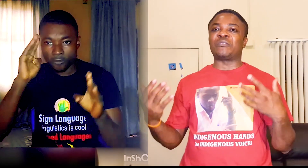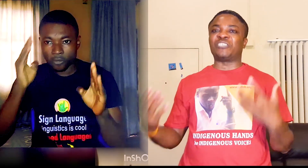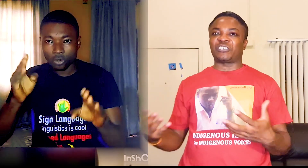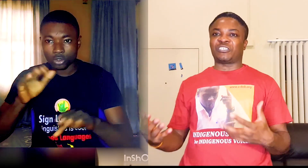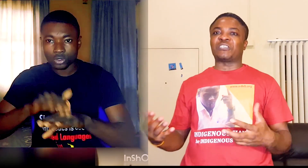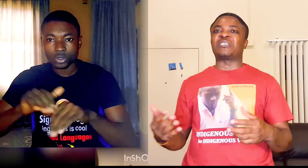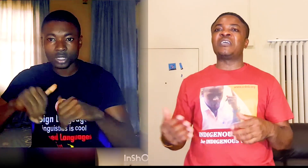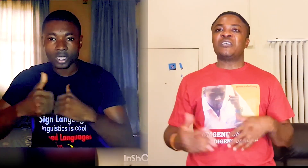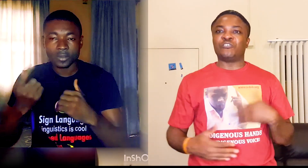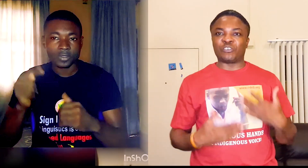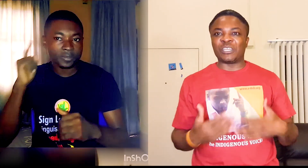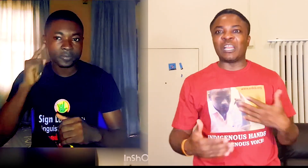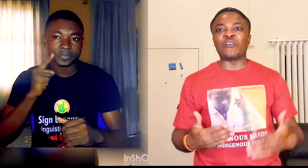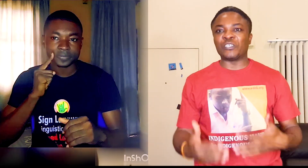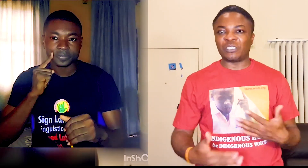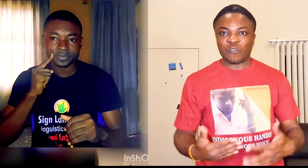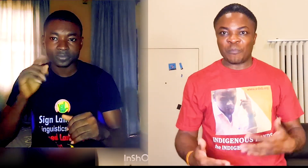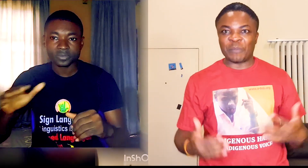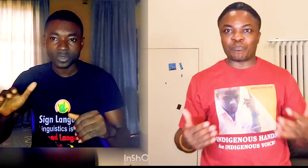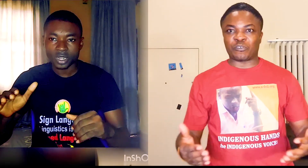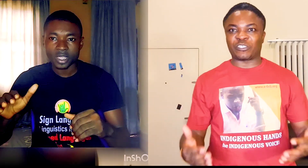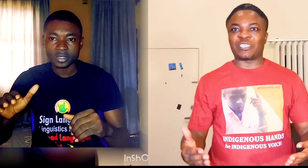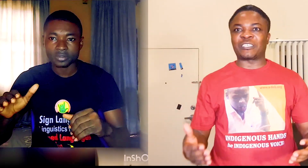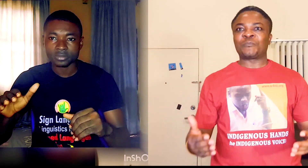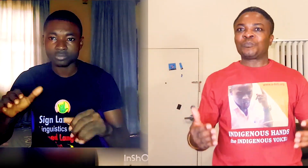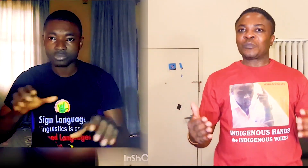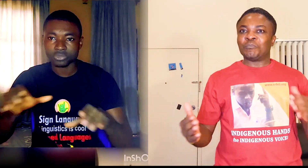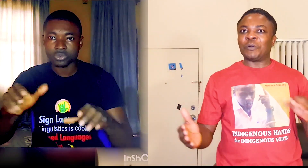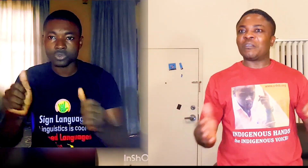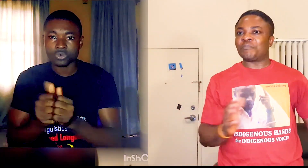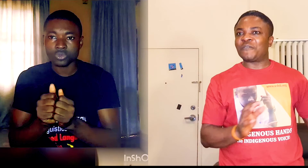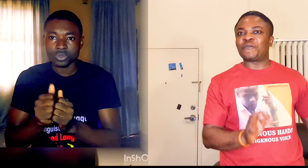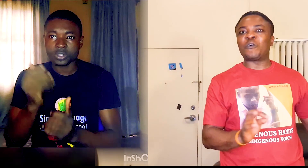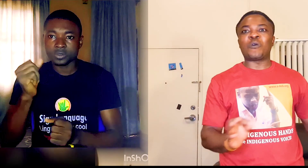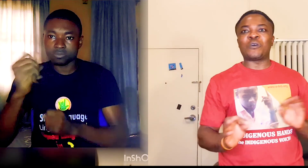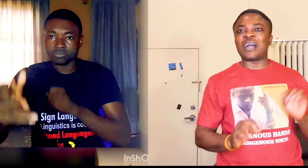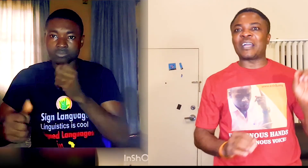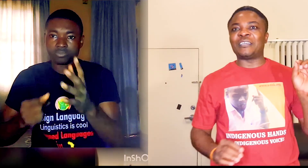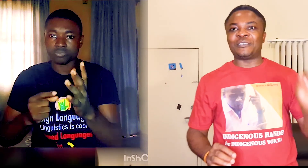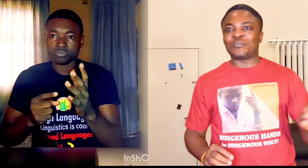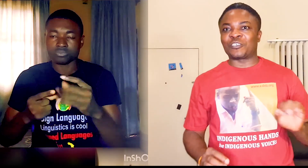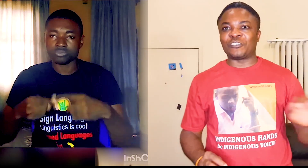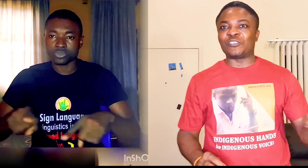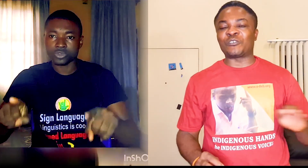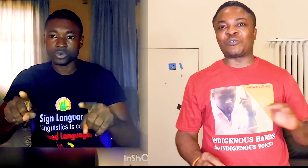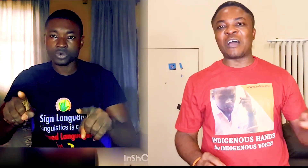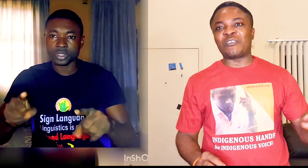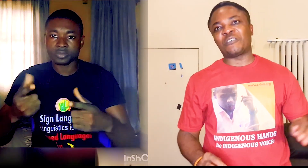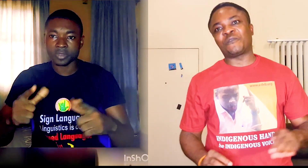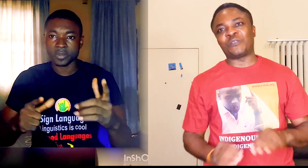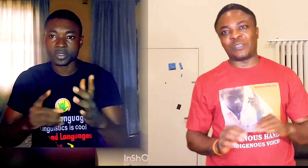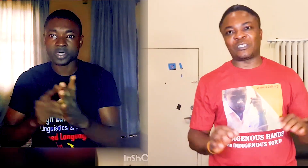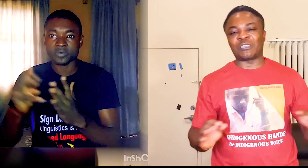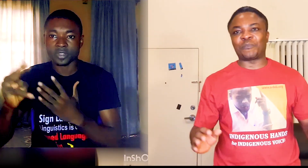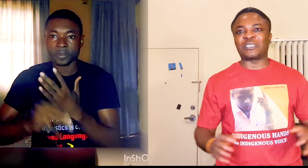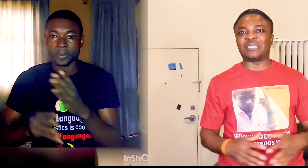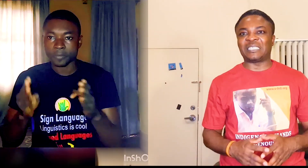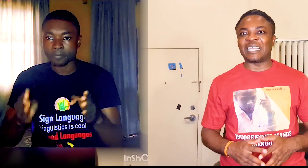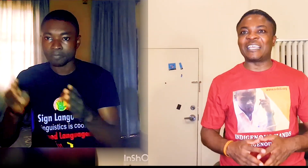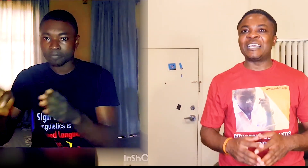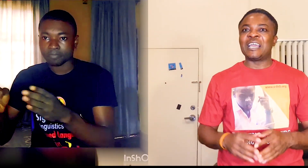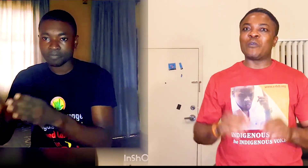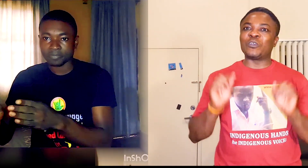deals with gestures during language development process. But before I continue to round off this